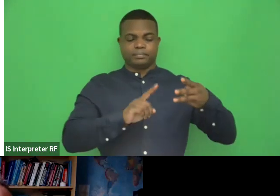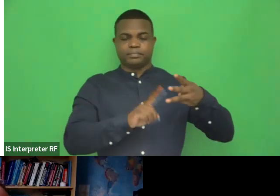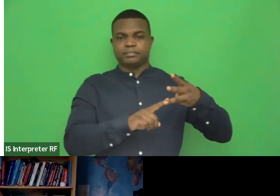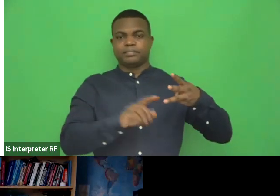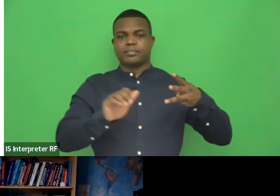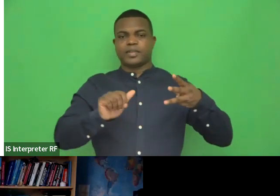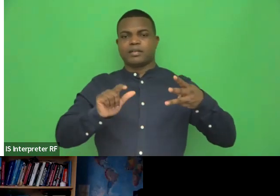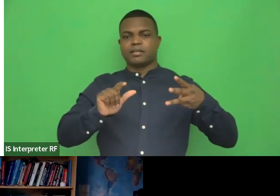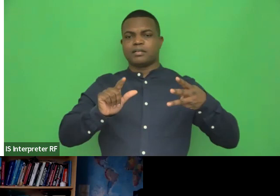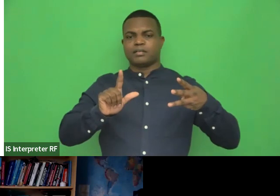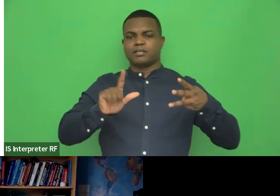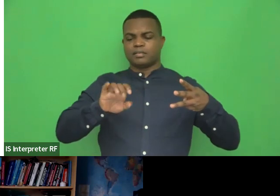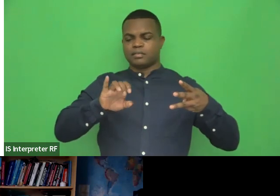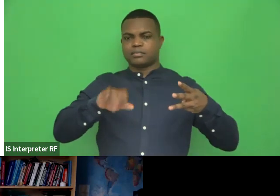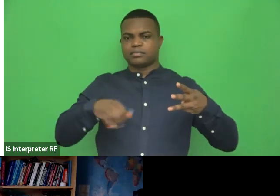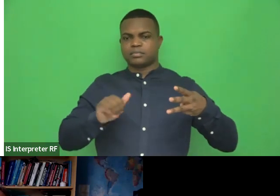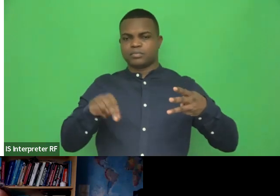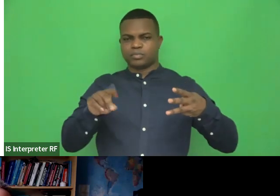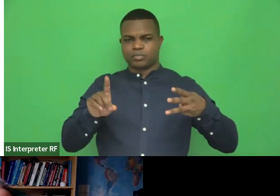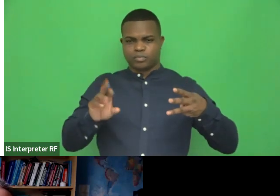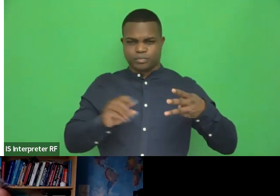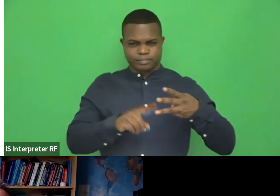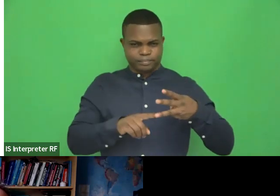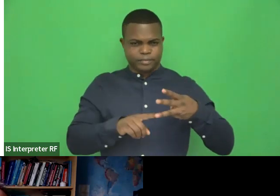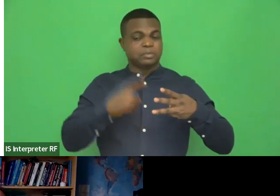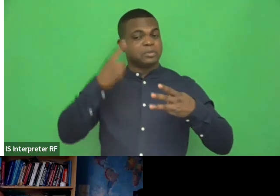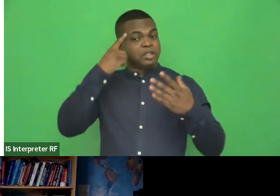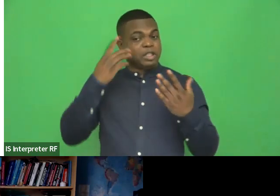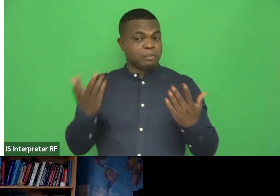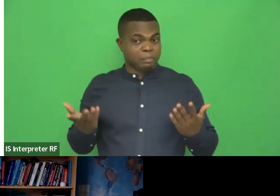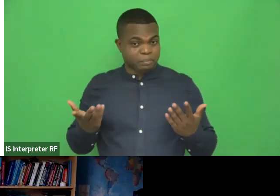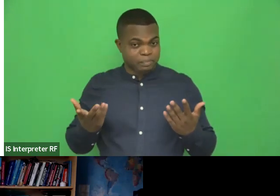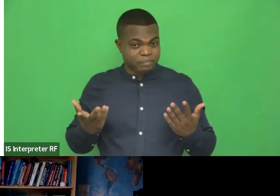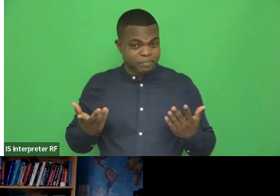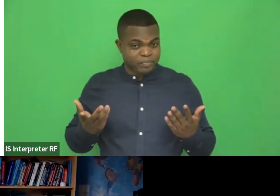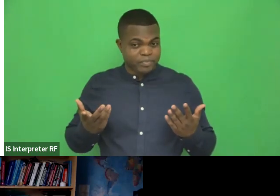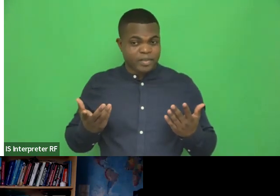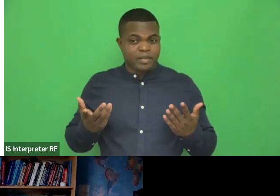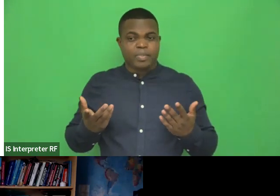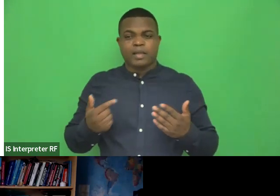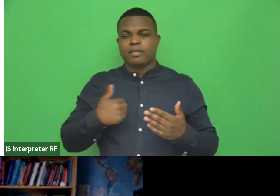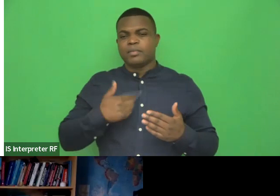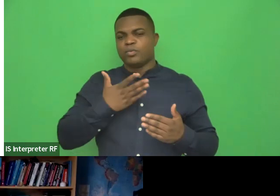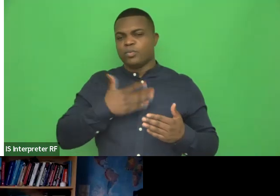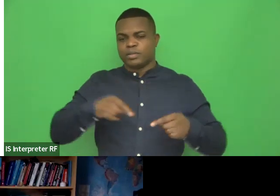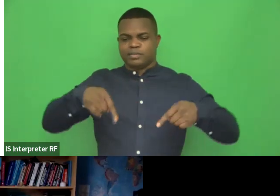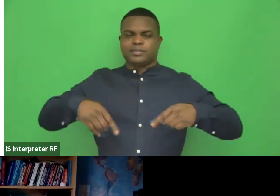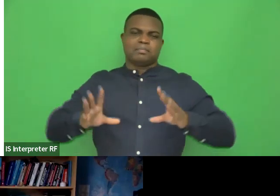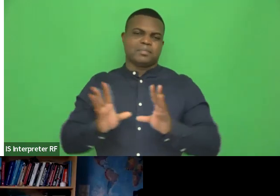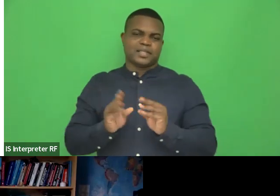organizations, to create accessible documents. Obviously, we've been advocating for this, but also